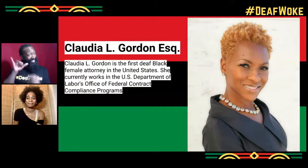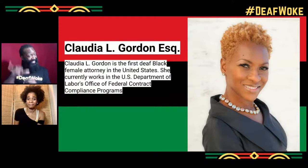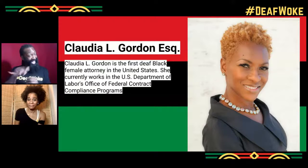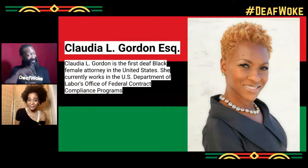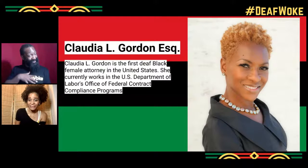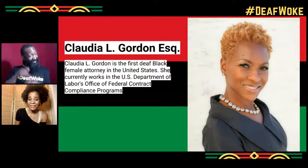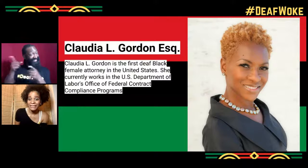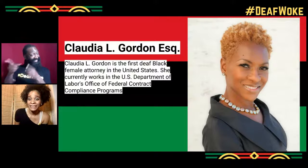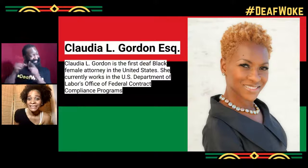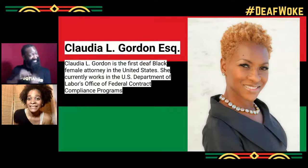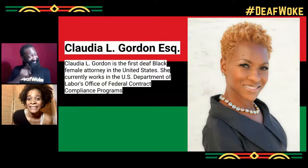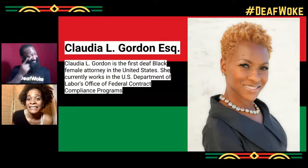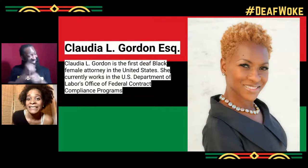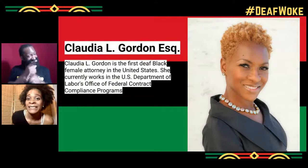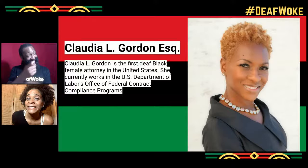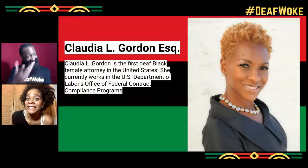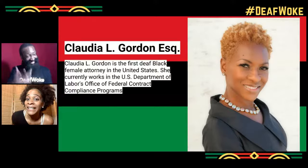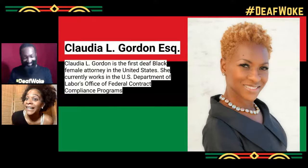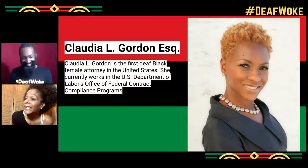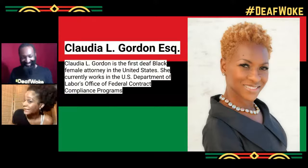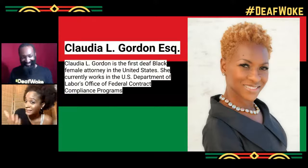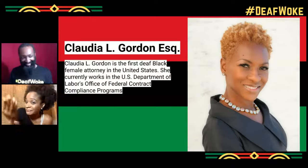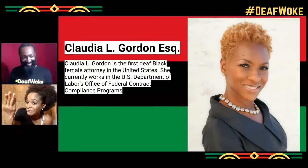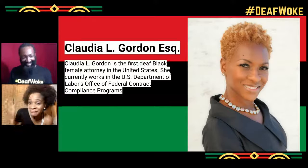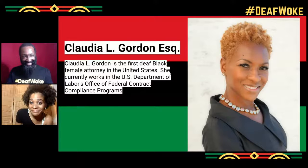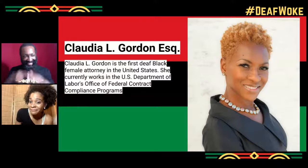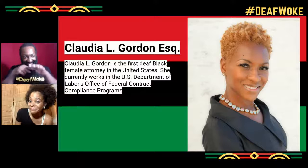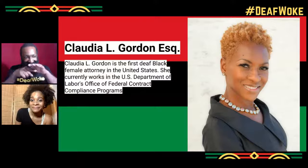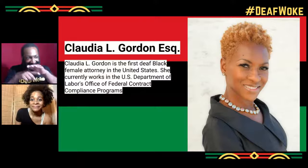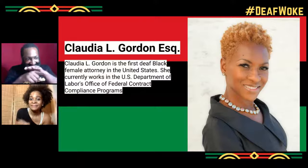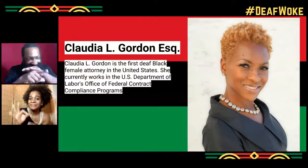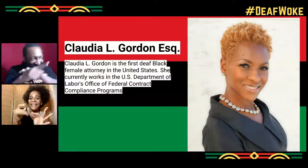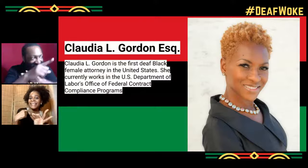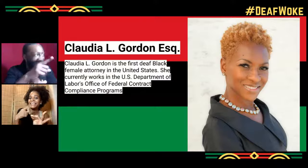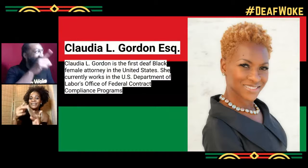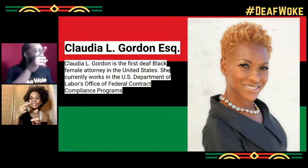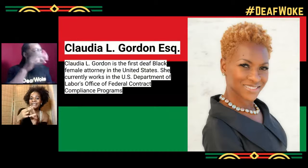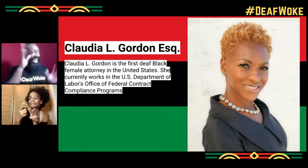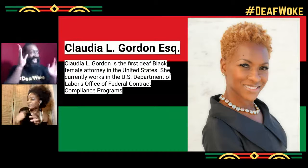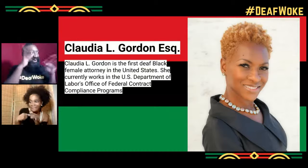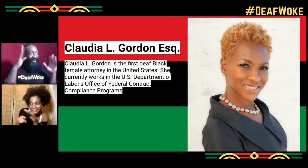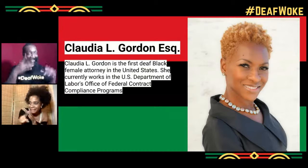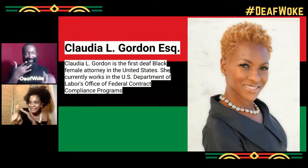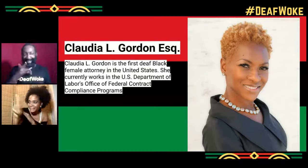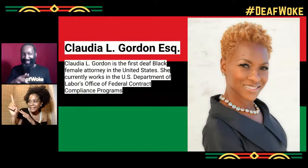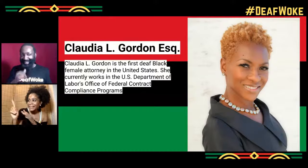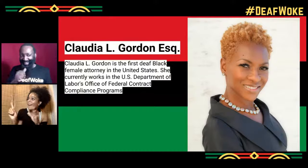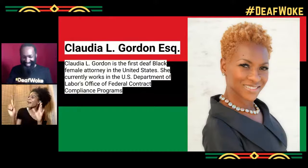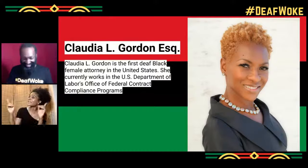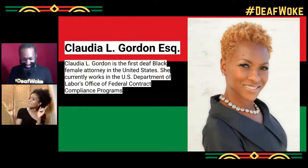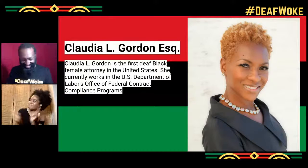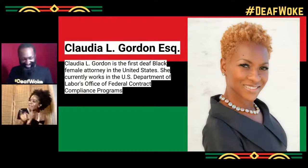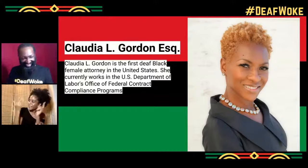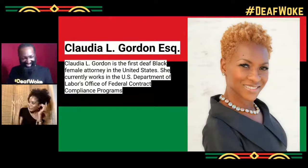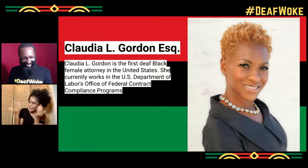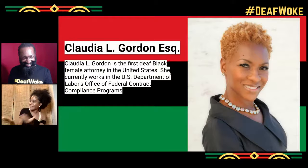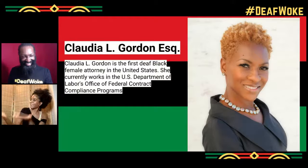beautiful. Yeah, this is who we were just talking about. This is who you know. This is who you